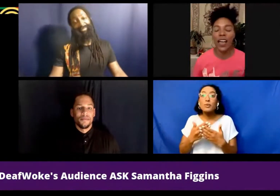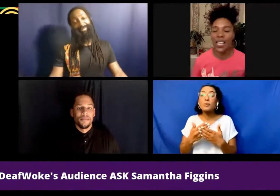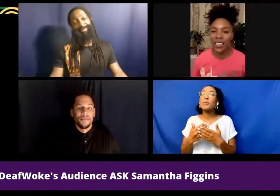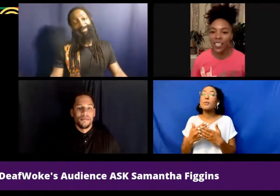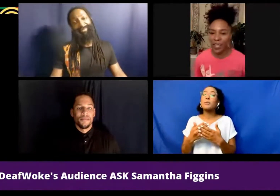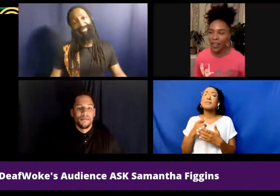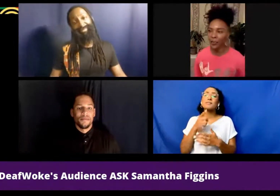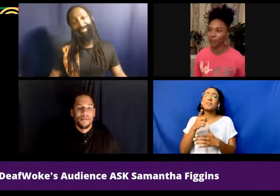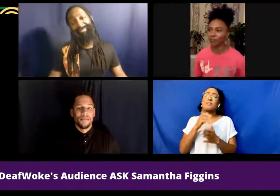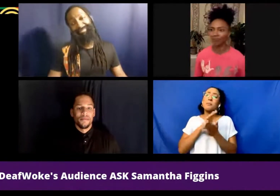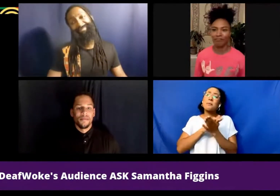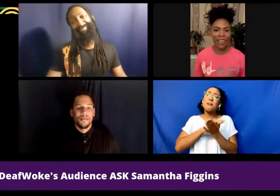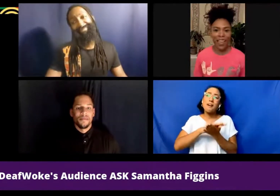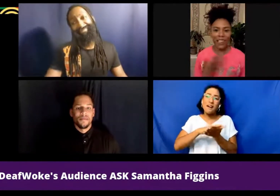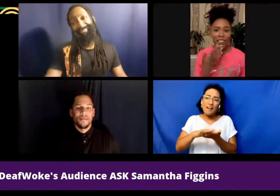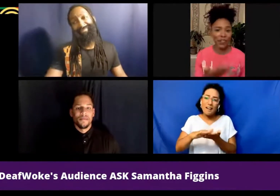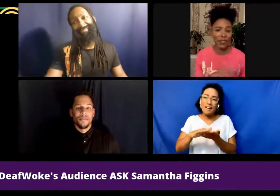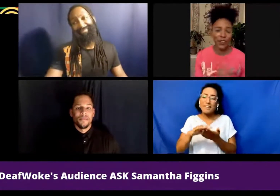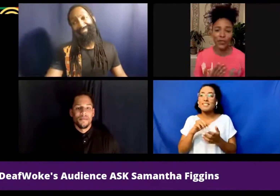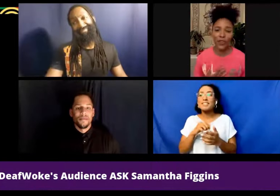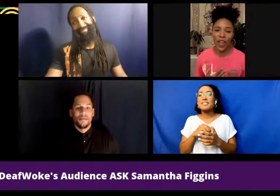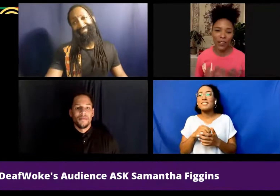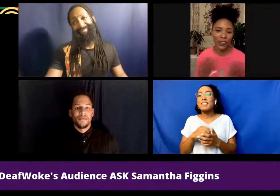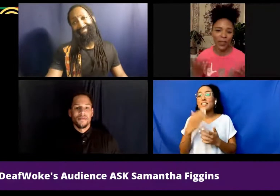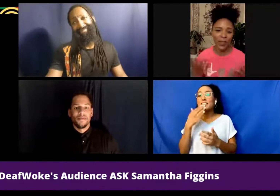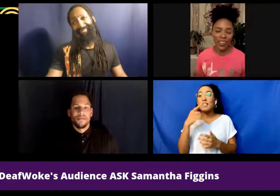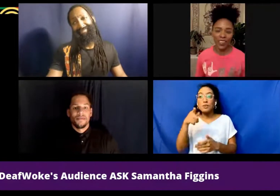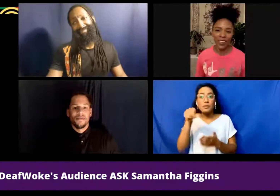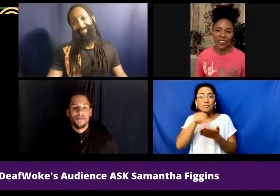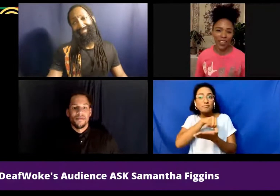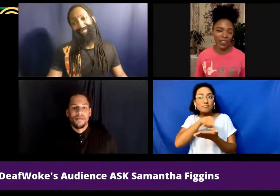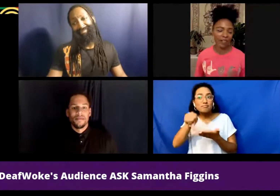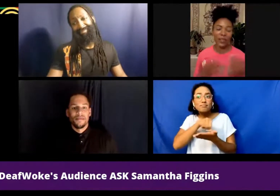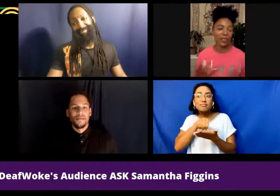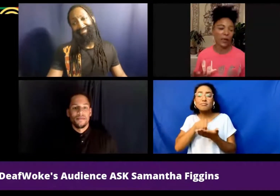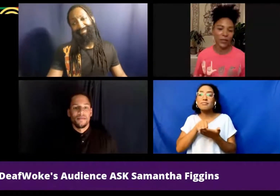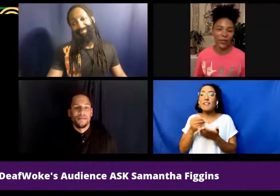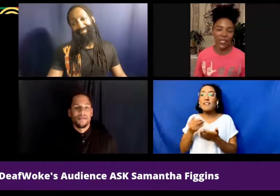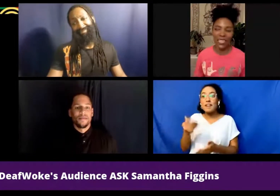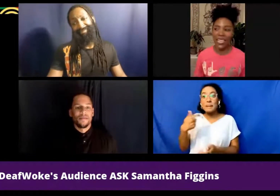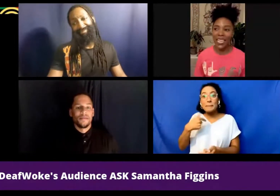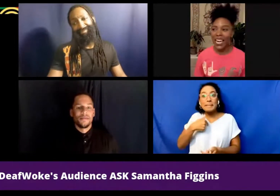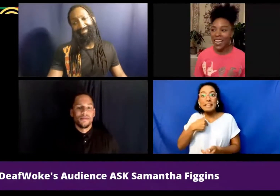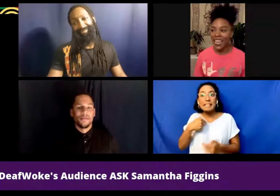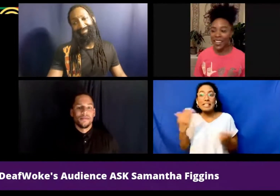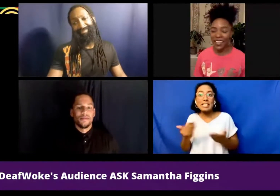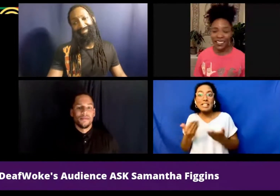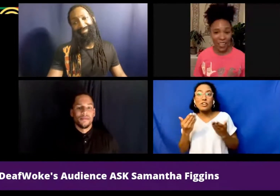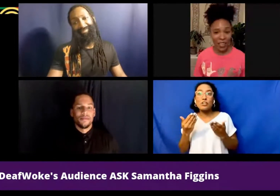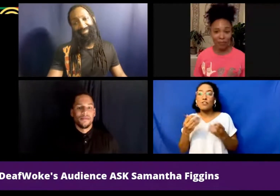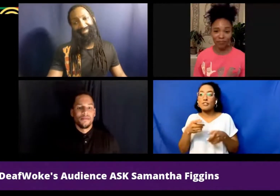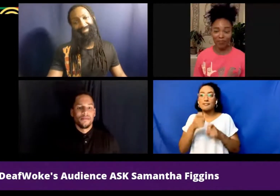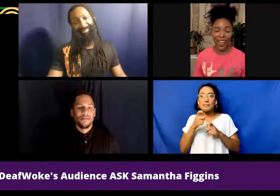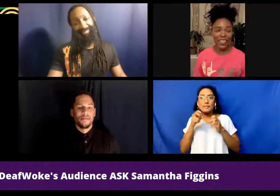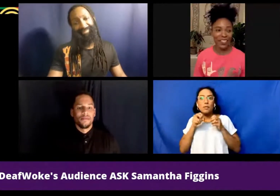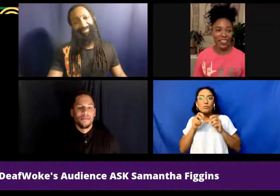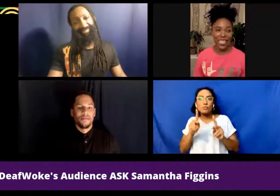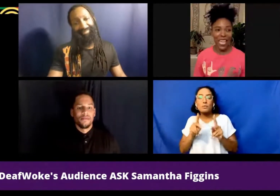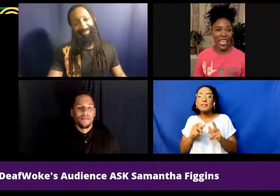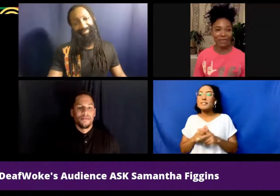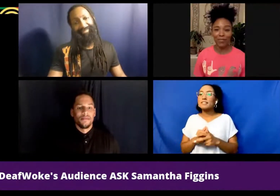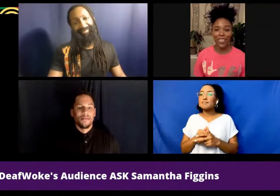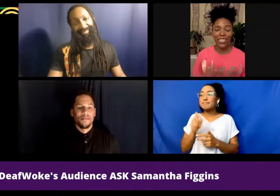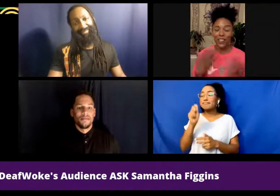so kind, and yeah, thank you for having me here and giving me this opportunity. And yeah, I